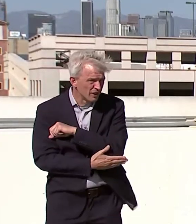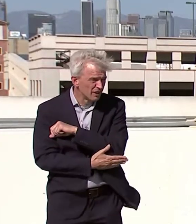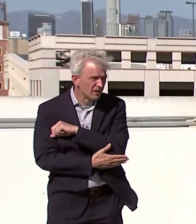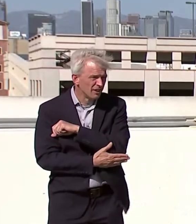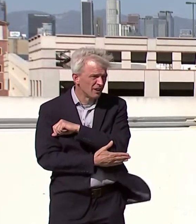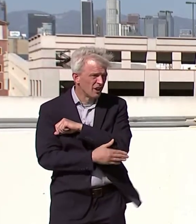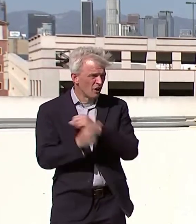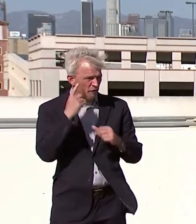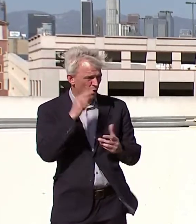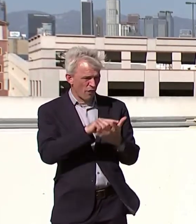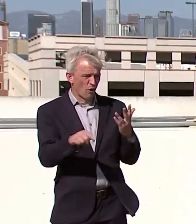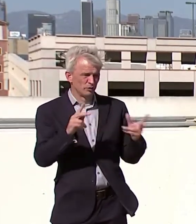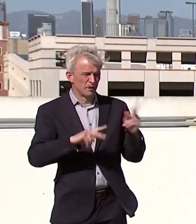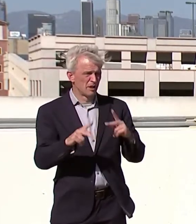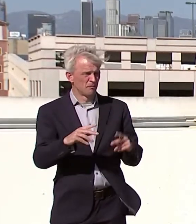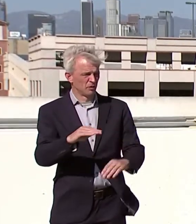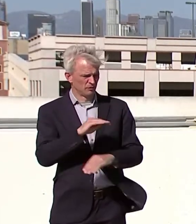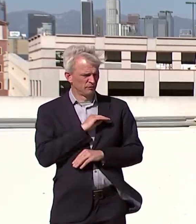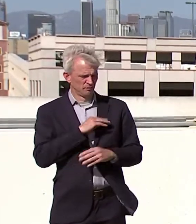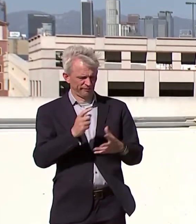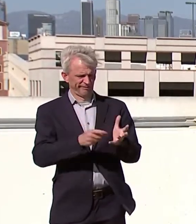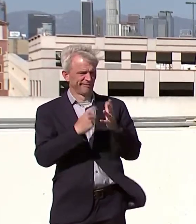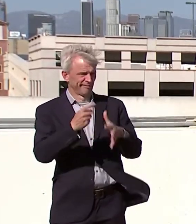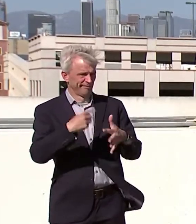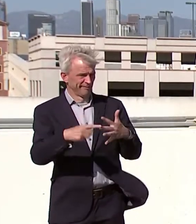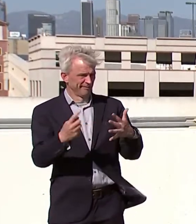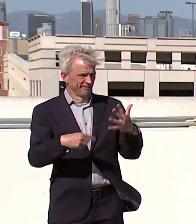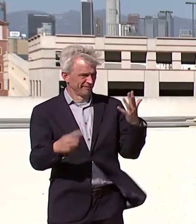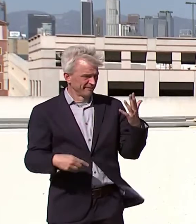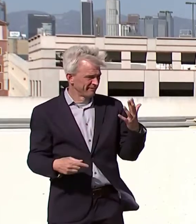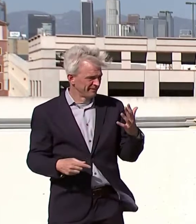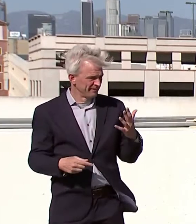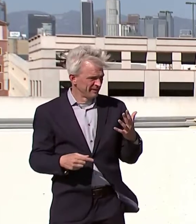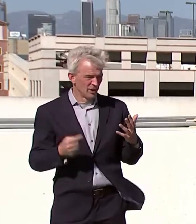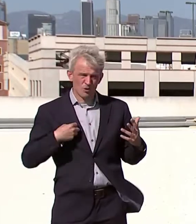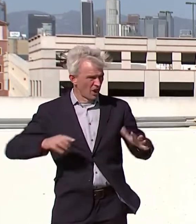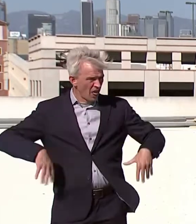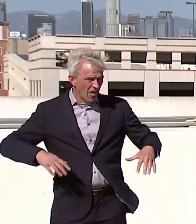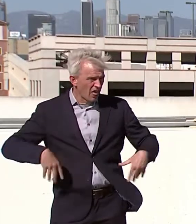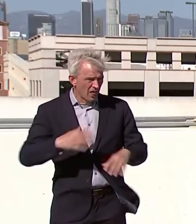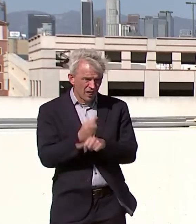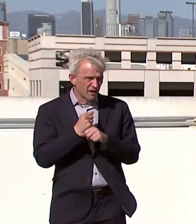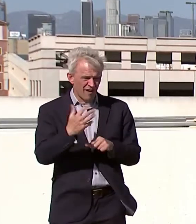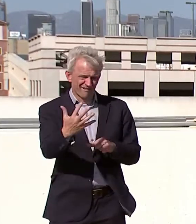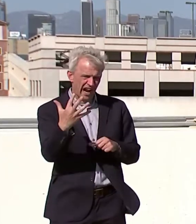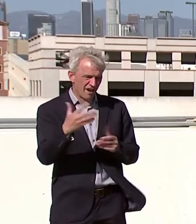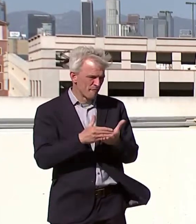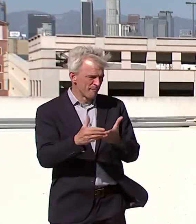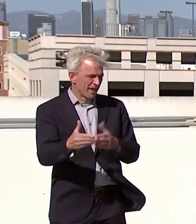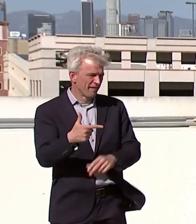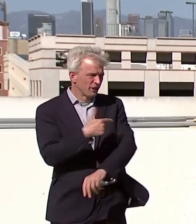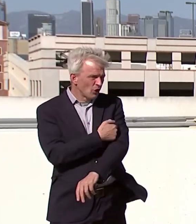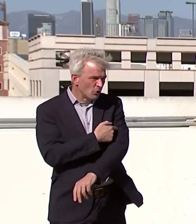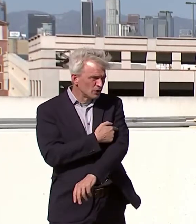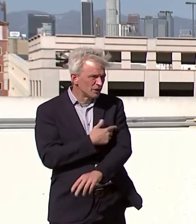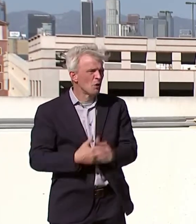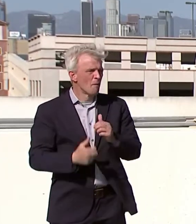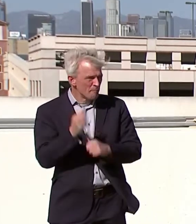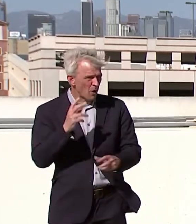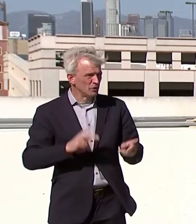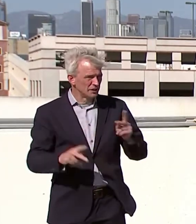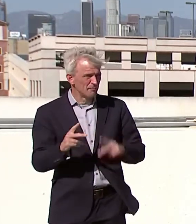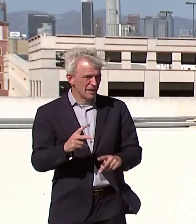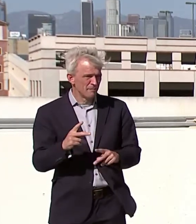the criteria at the moment. And we have not received 5 million doses yet. And most of the people who are getting vaccinated need